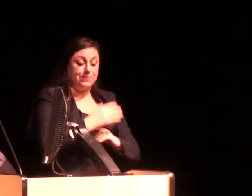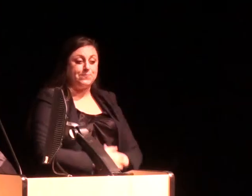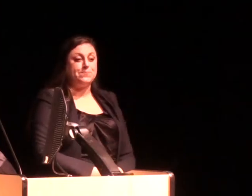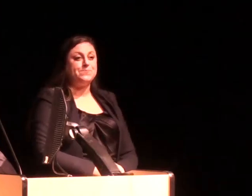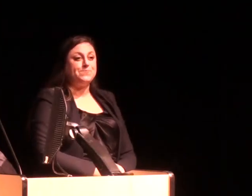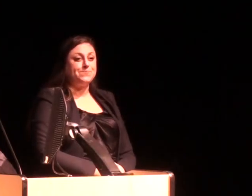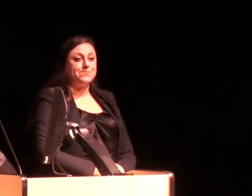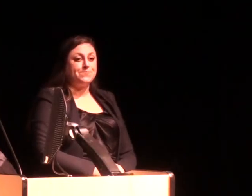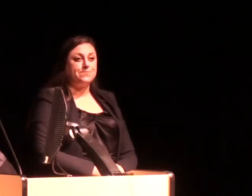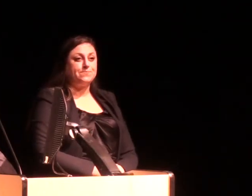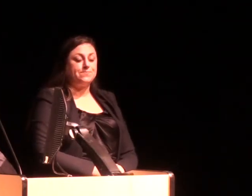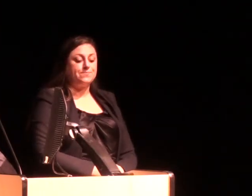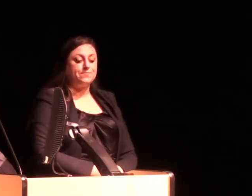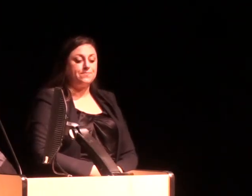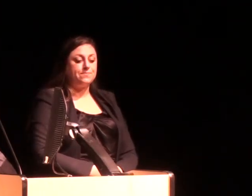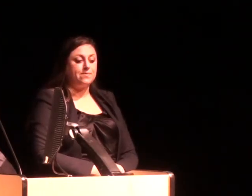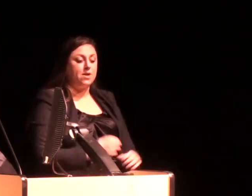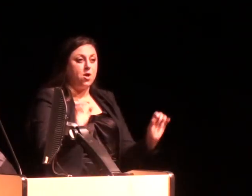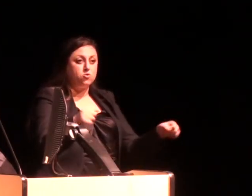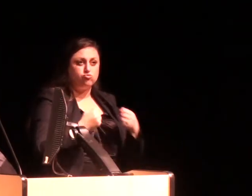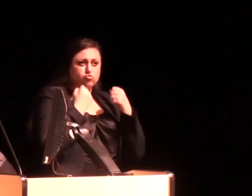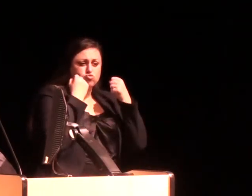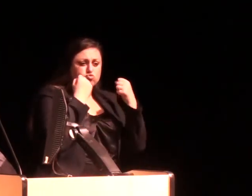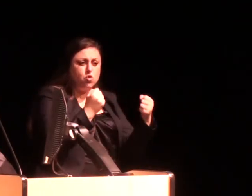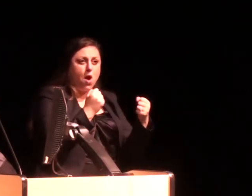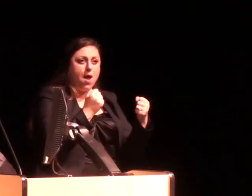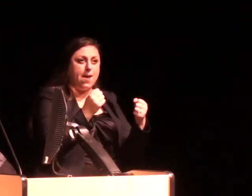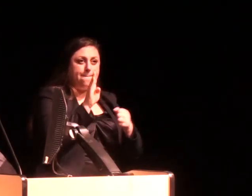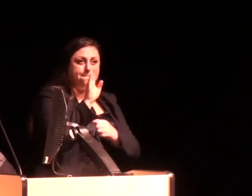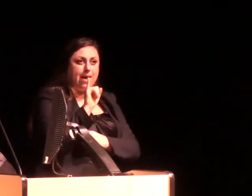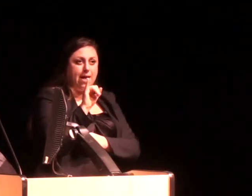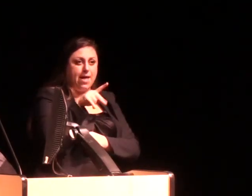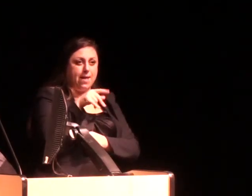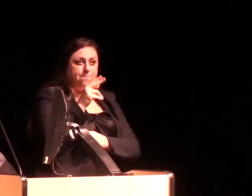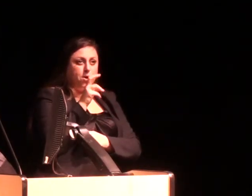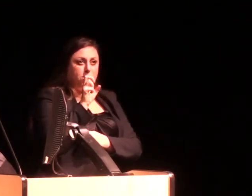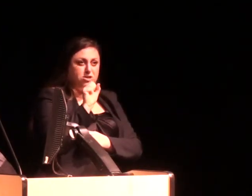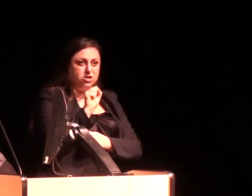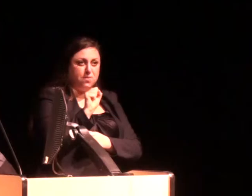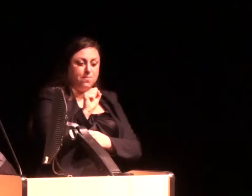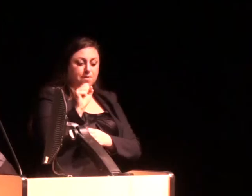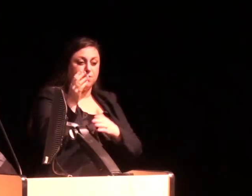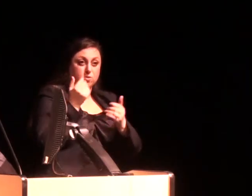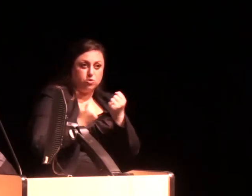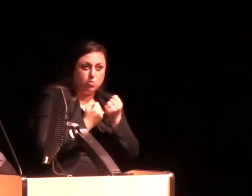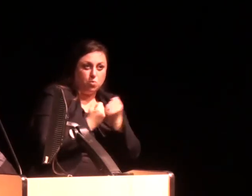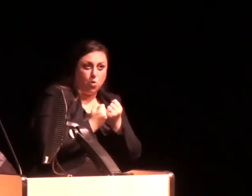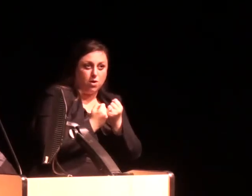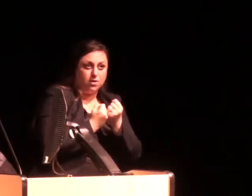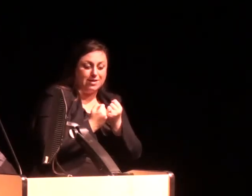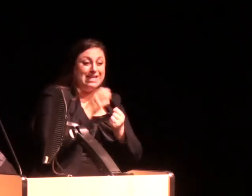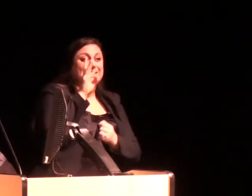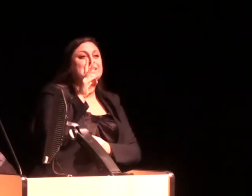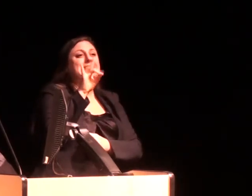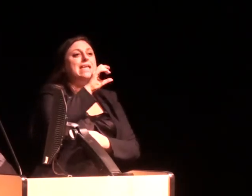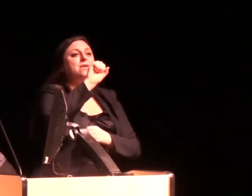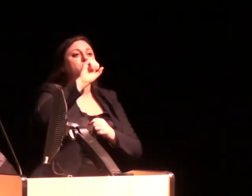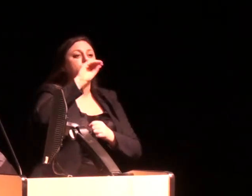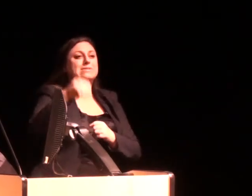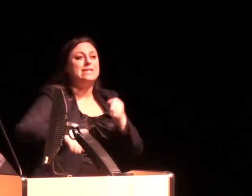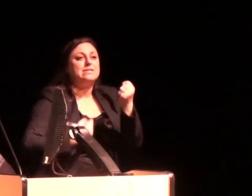December 2014, find a strong bipartisan support for an end to train and travel bans with Cuba. 68%